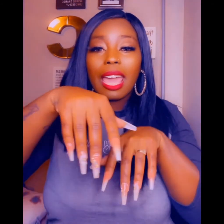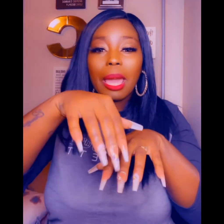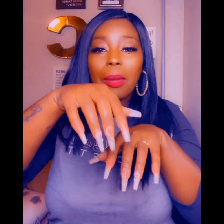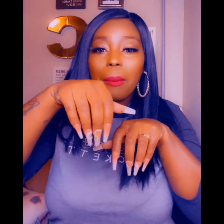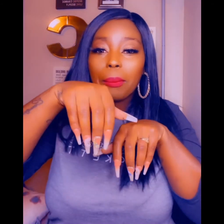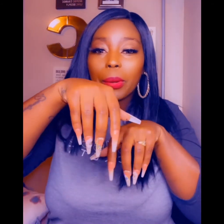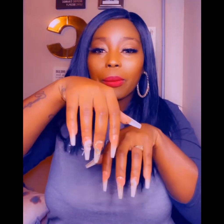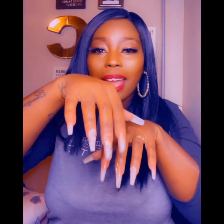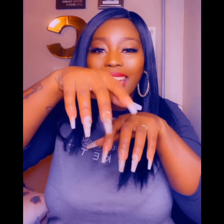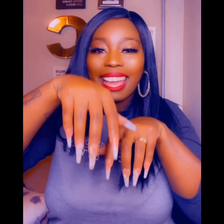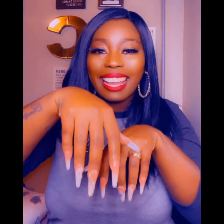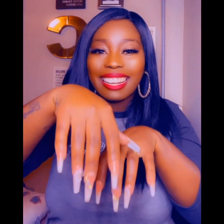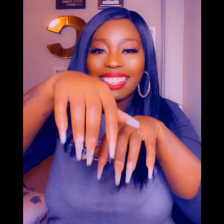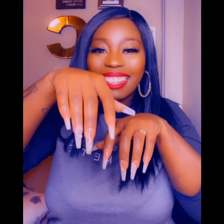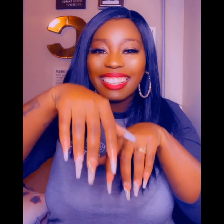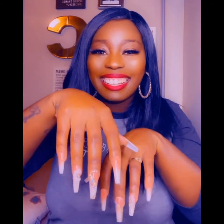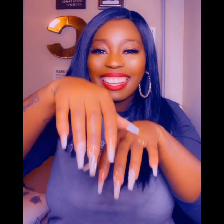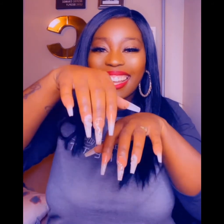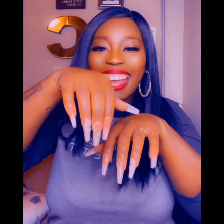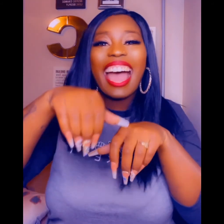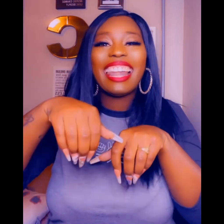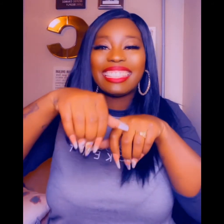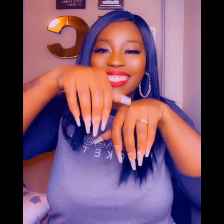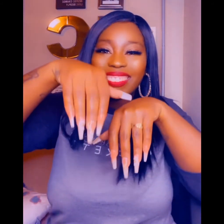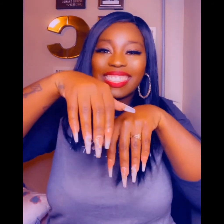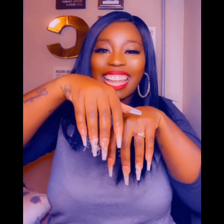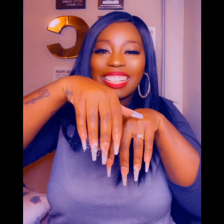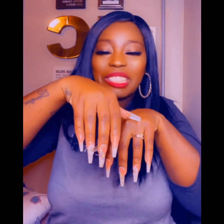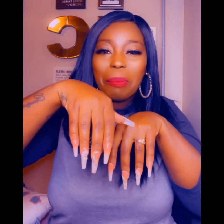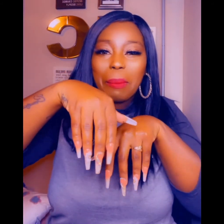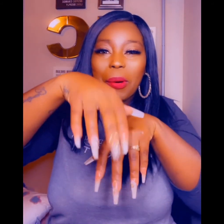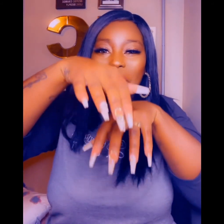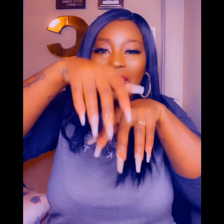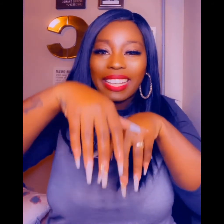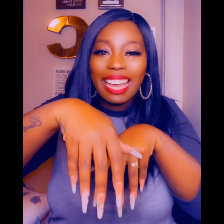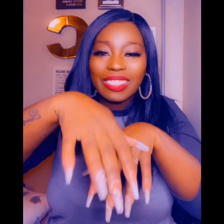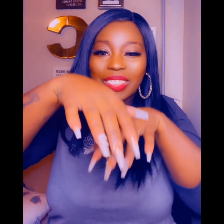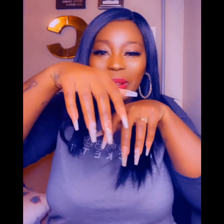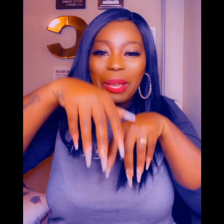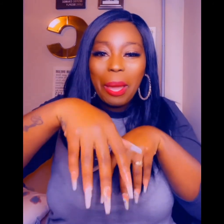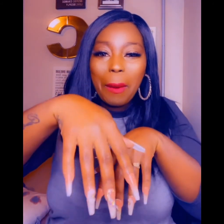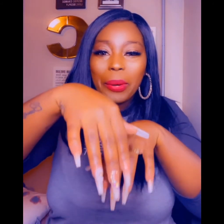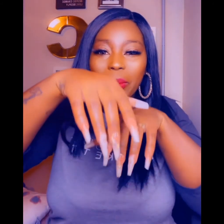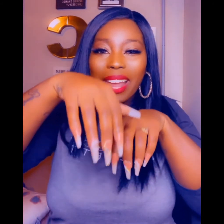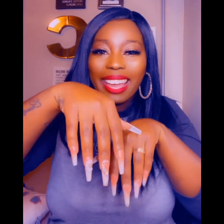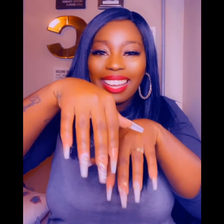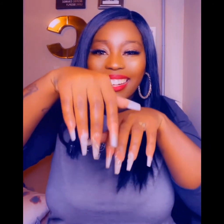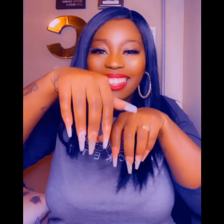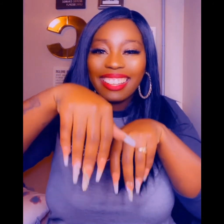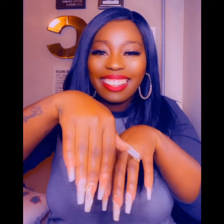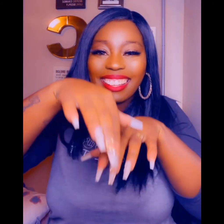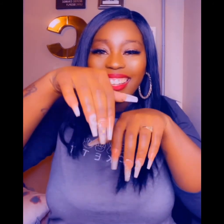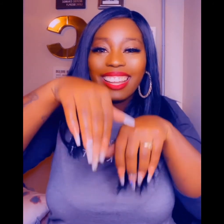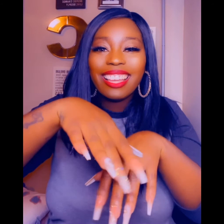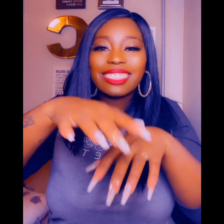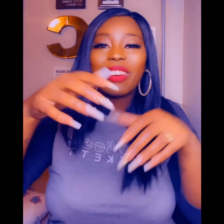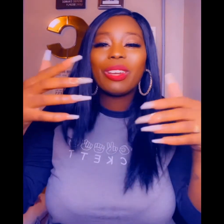Day parade. I like this one. It's like little people walking down the street. Parade. So we watched